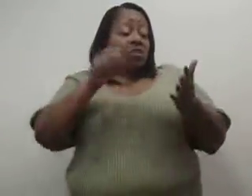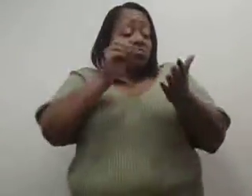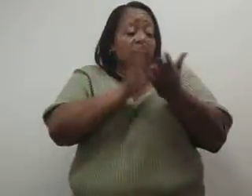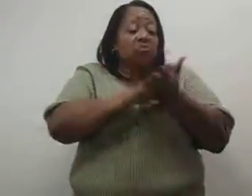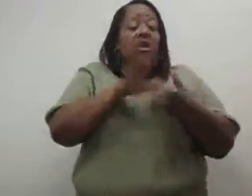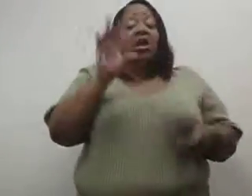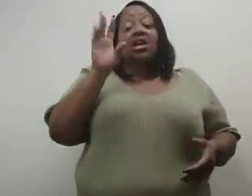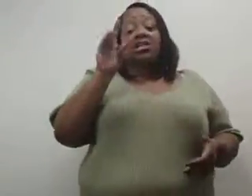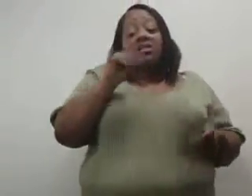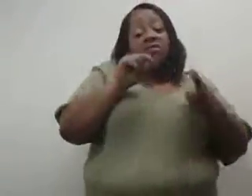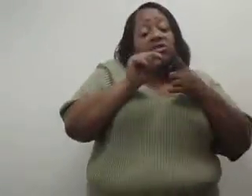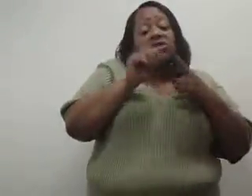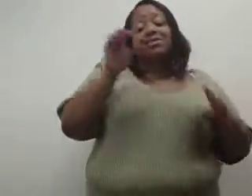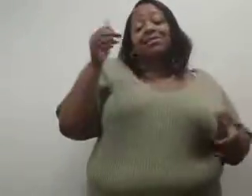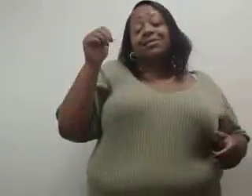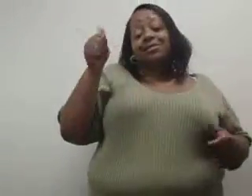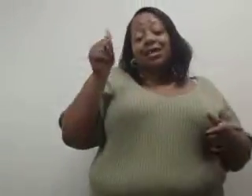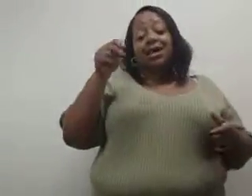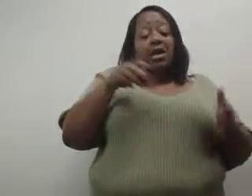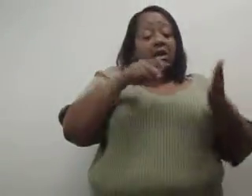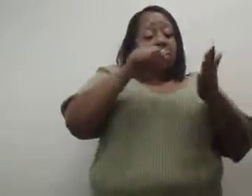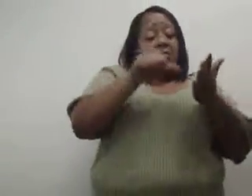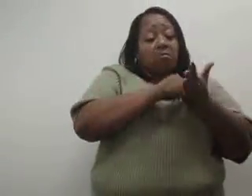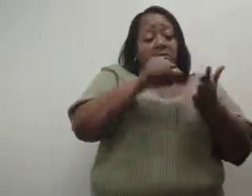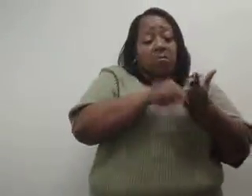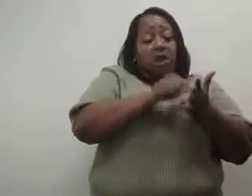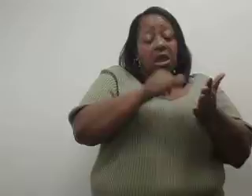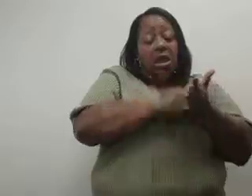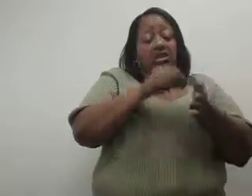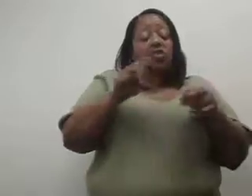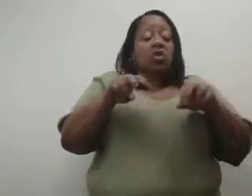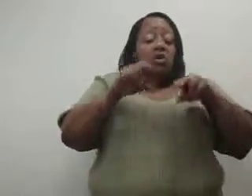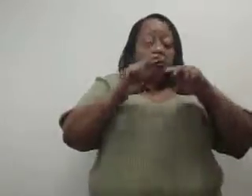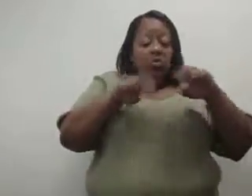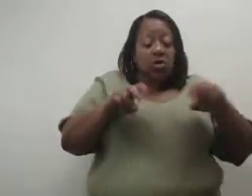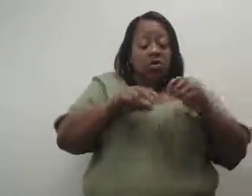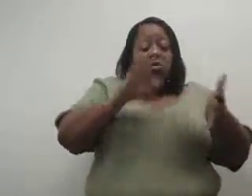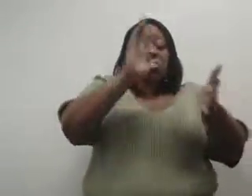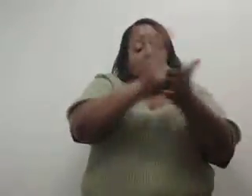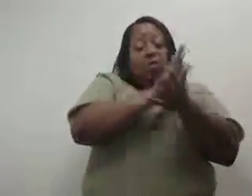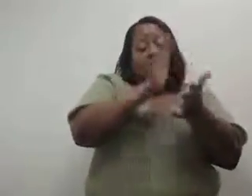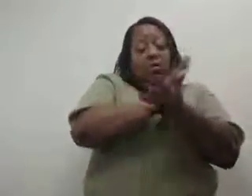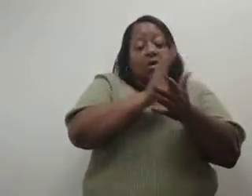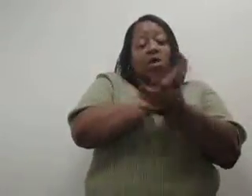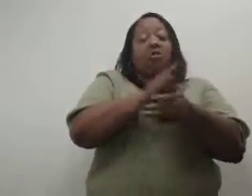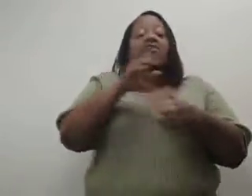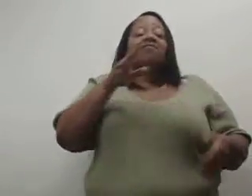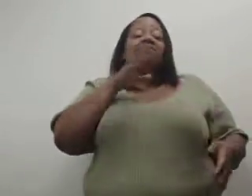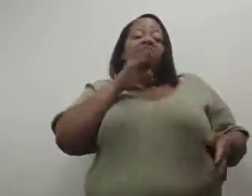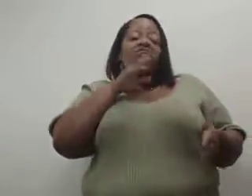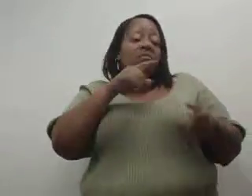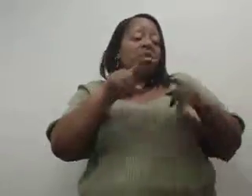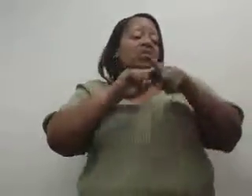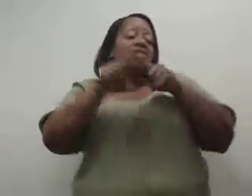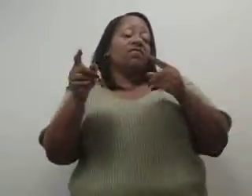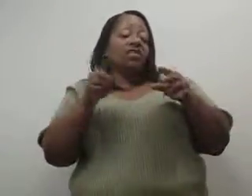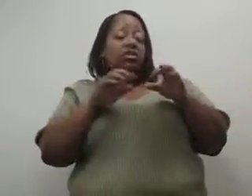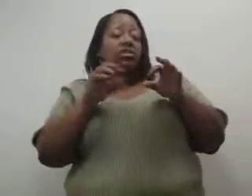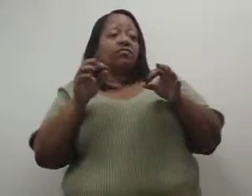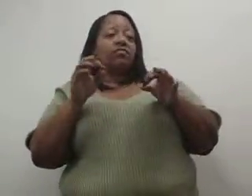that paper, they learned all kinds of things. They learned how psychologists talk about different issues in the area. They learned